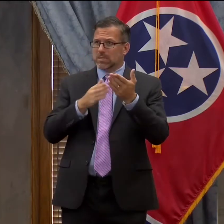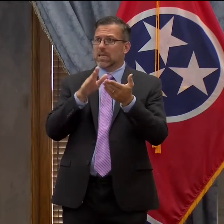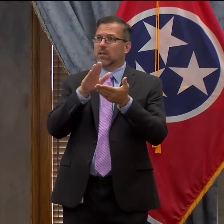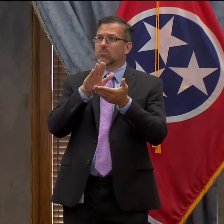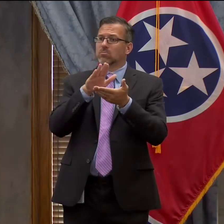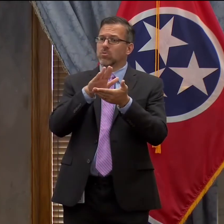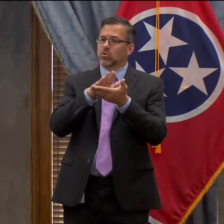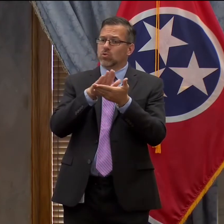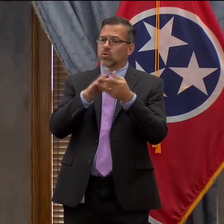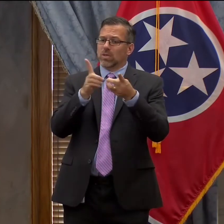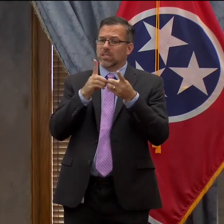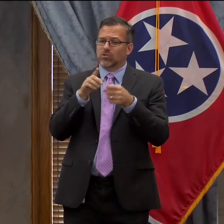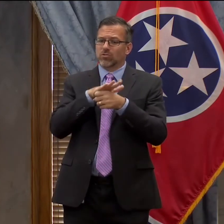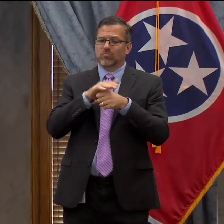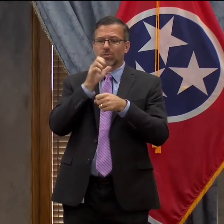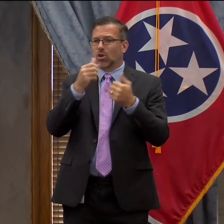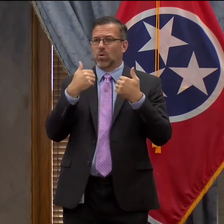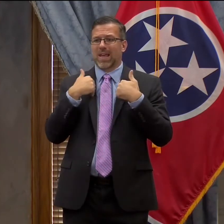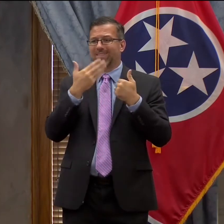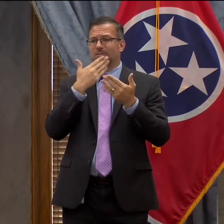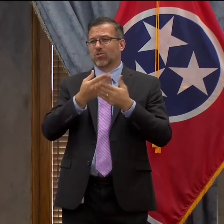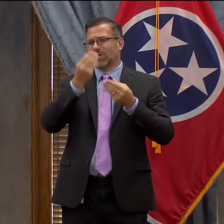data. You want to reply to that?